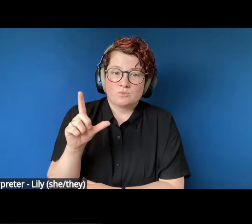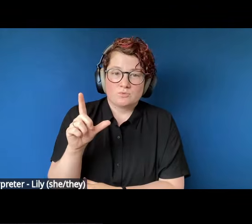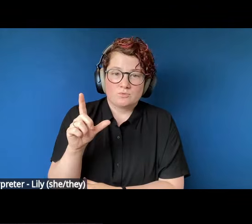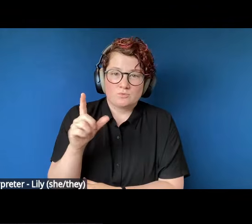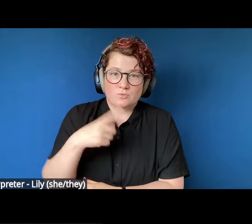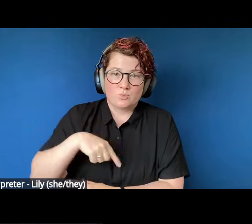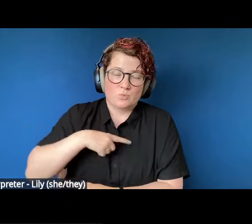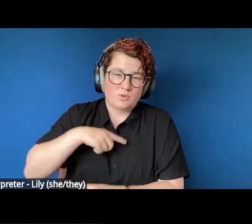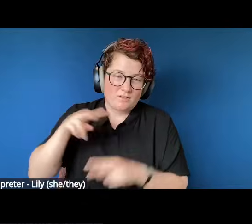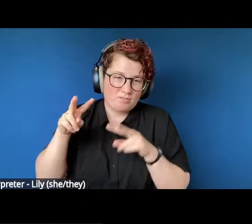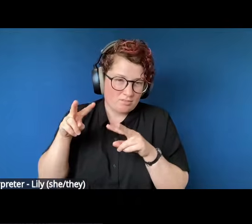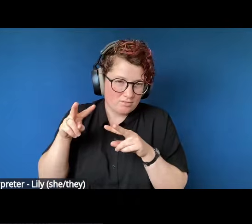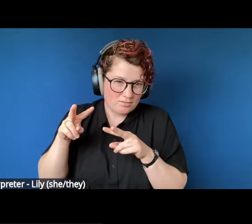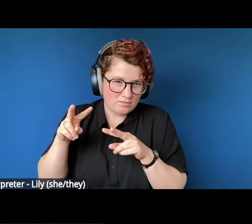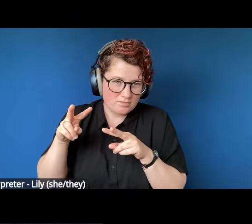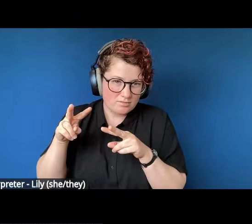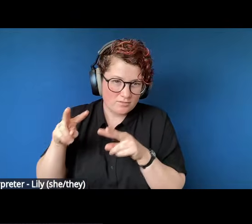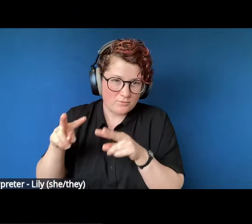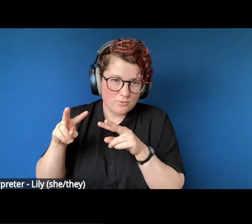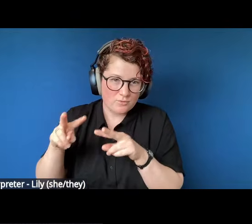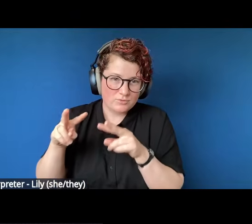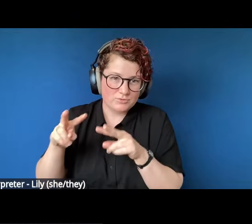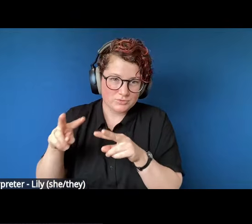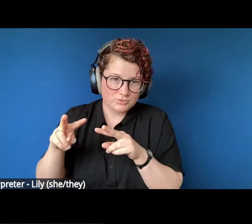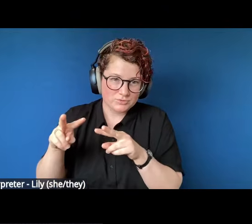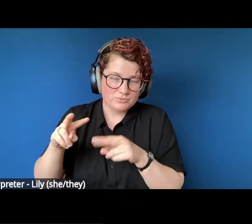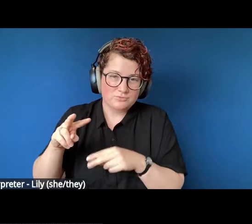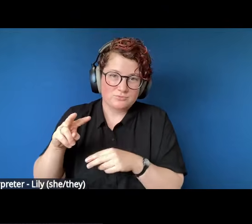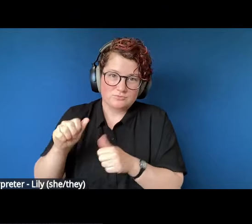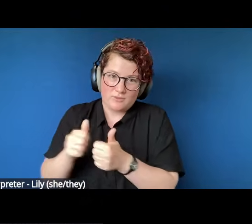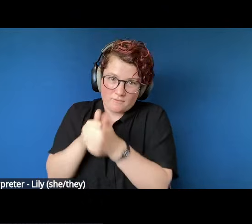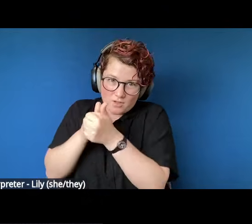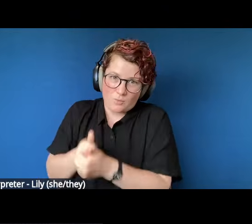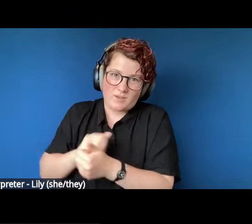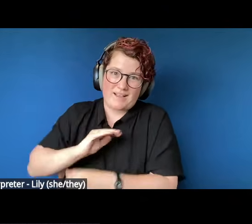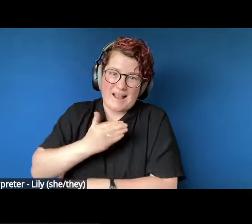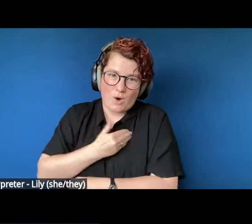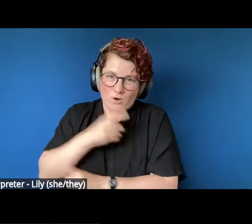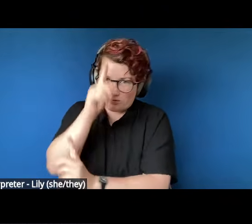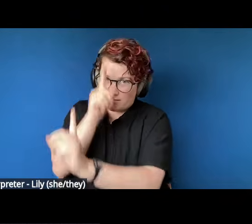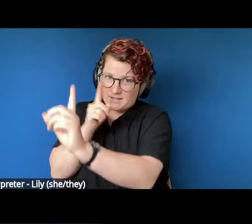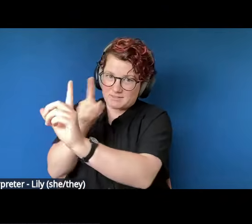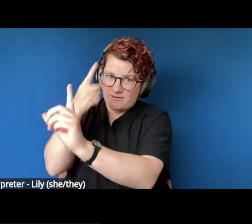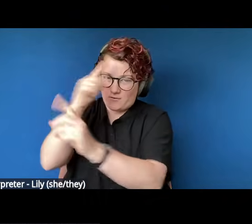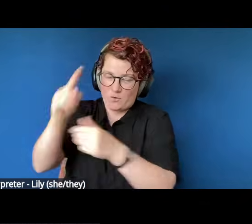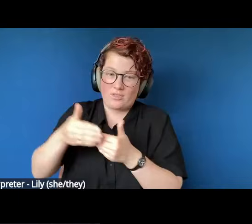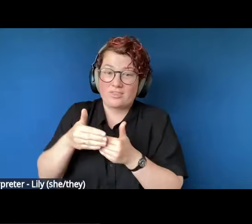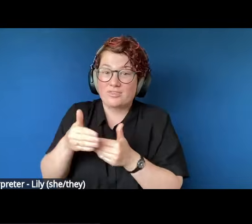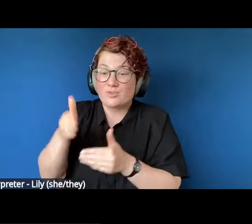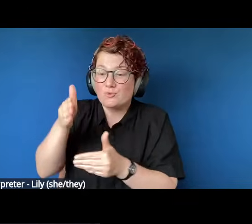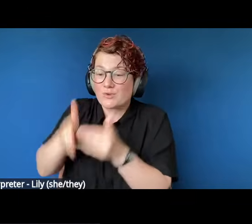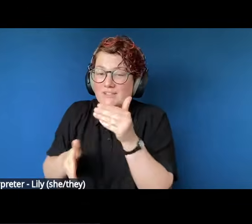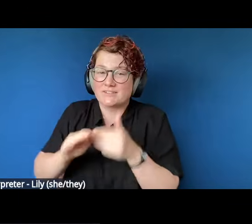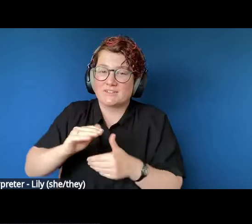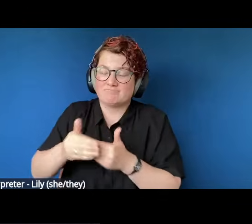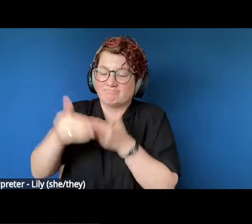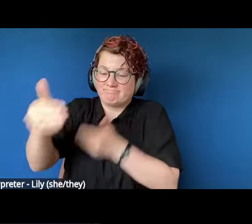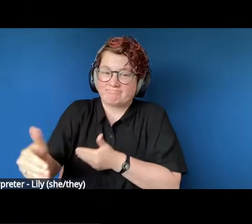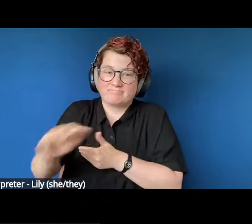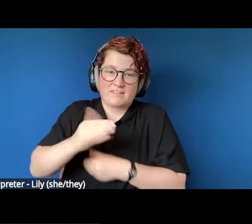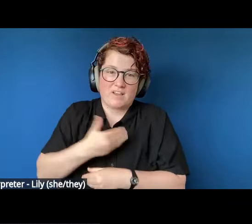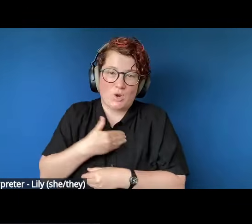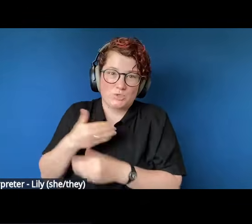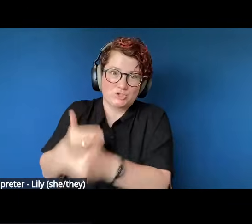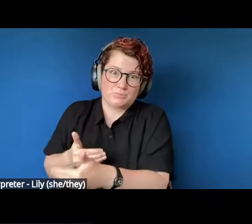look forward to fulfilling our democratic mandate for what remains of our term. It's also lovely to see all of our partners here